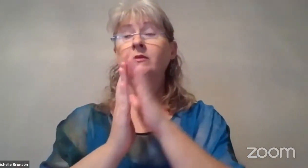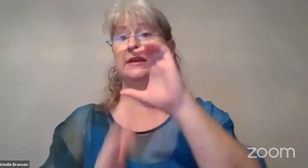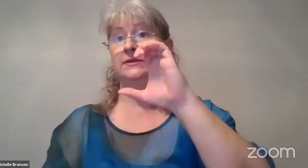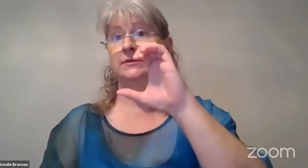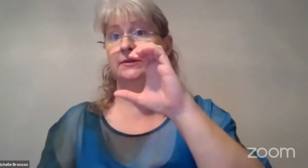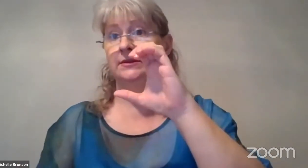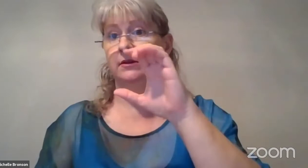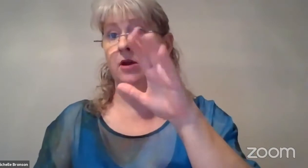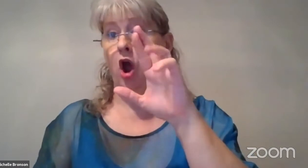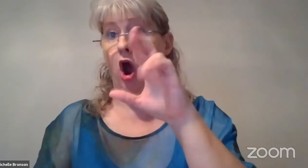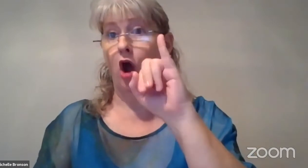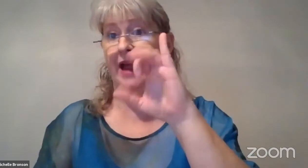Emergency